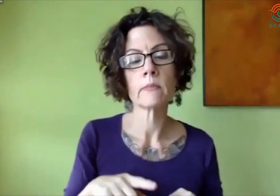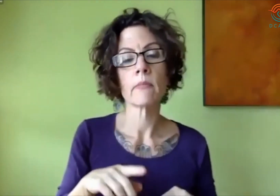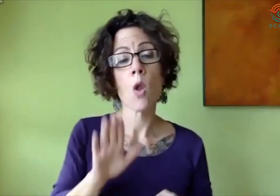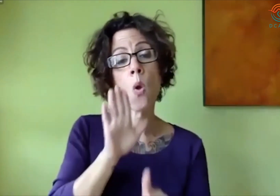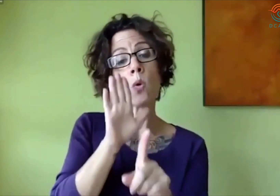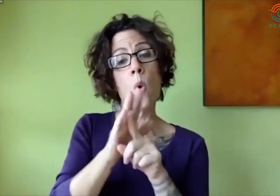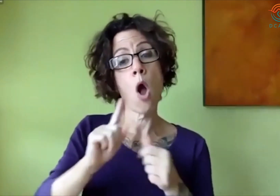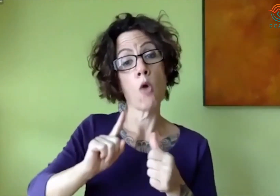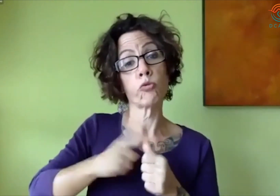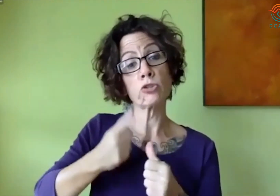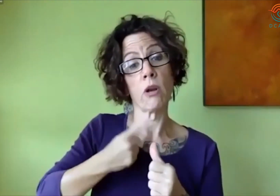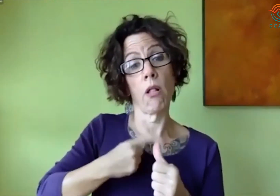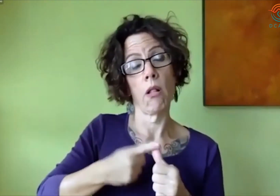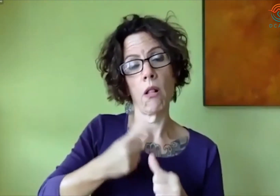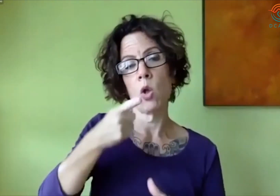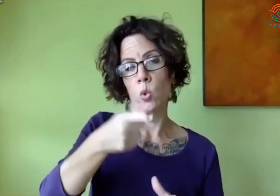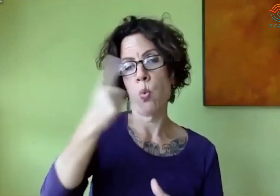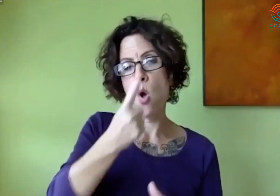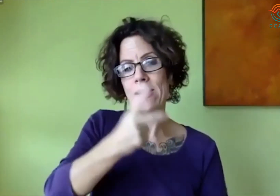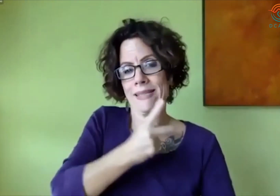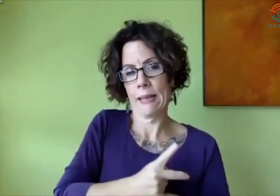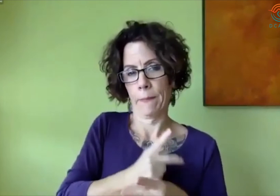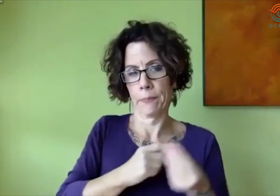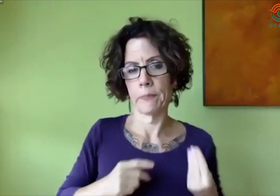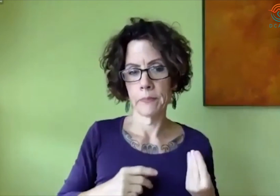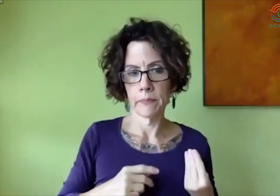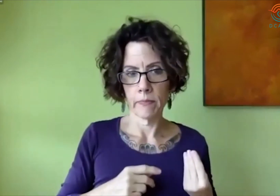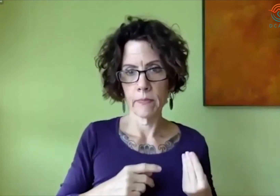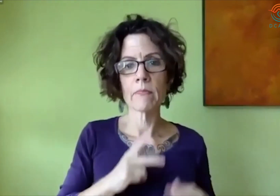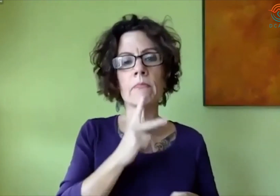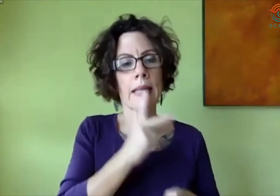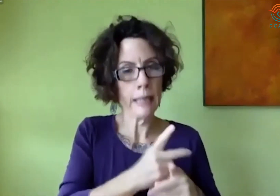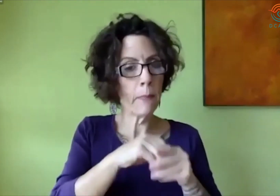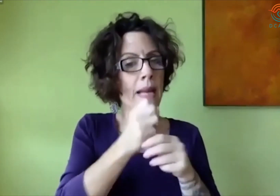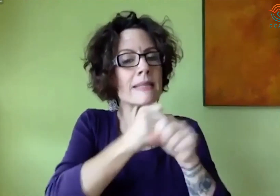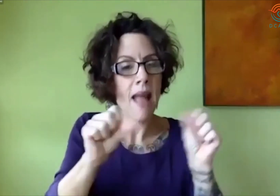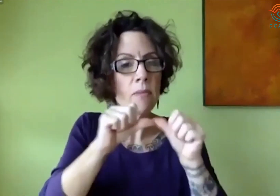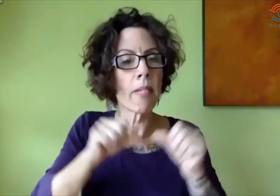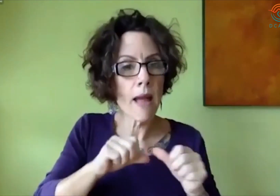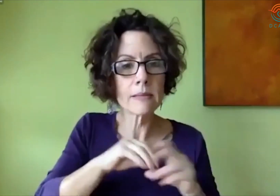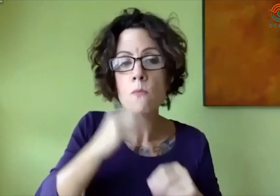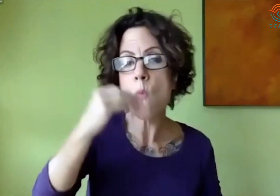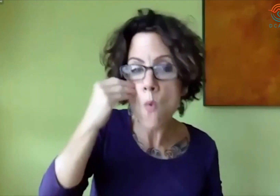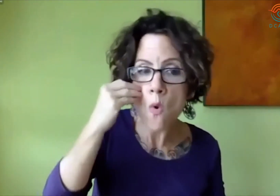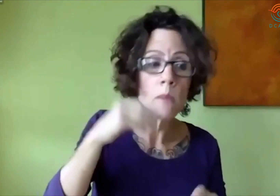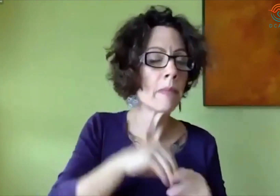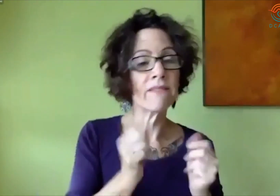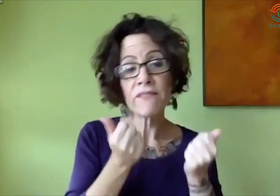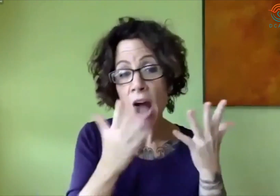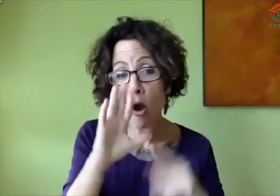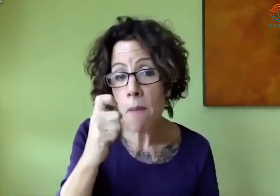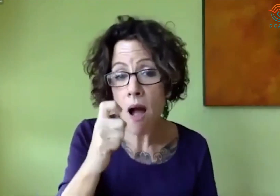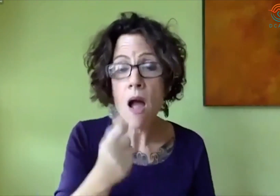my house and just let them know where to find it? Thank you for that question. Yes, your